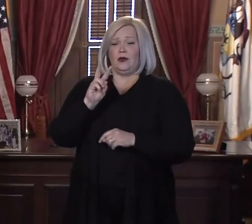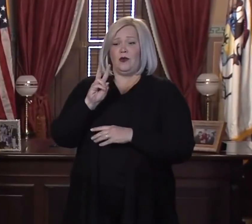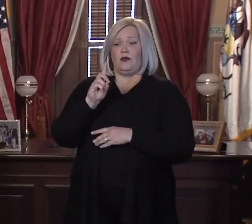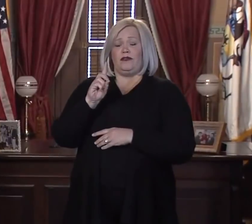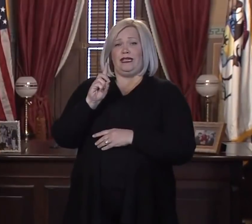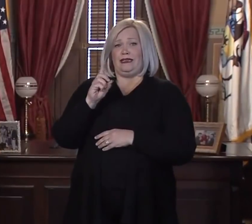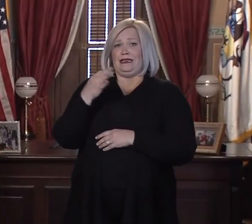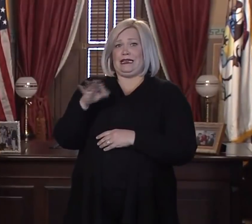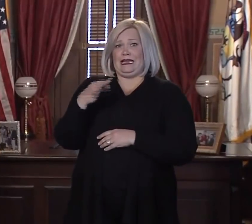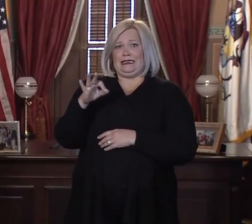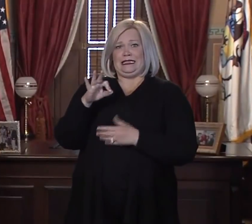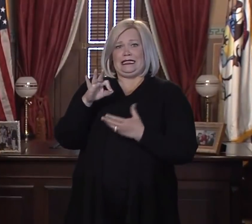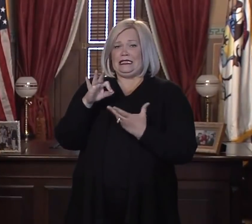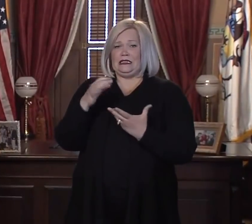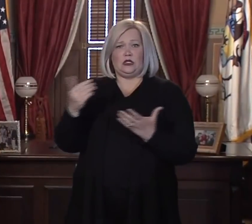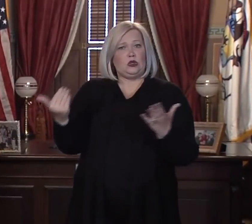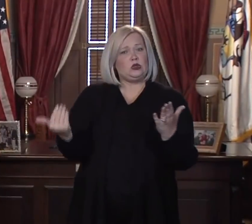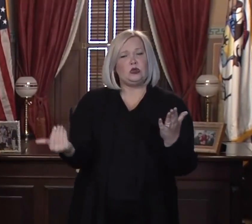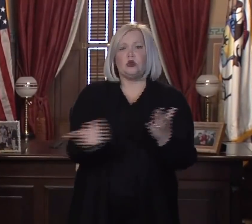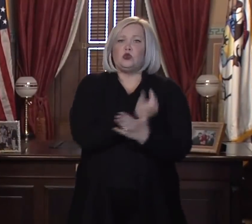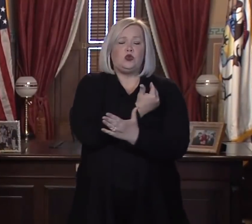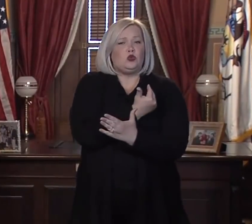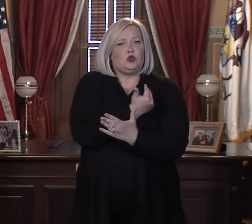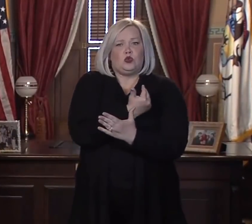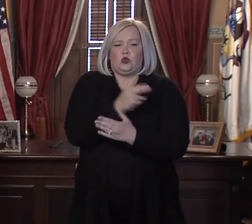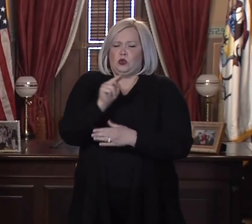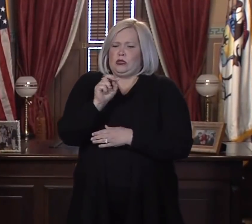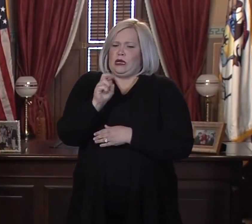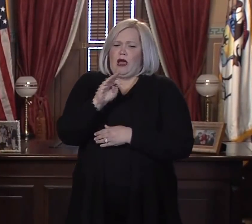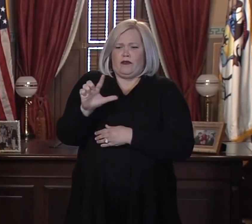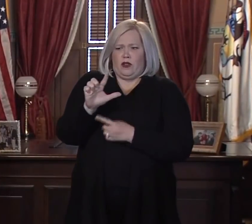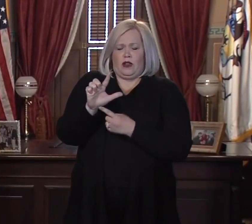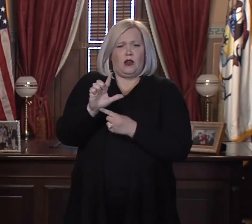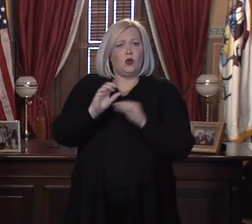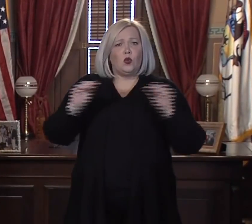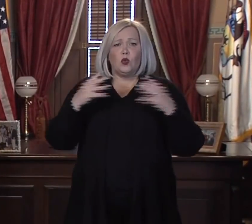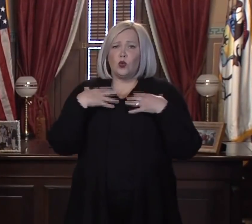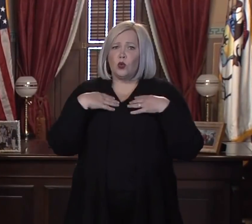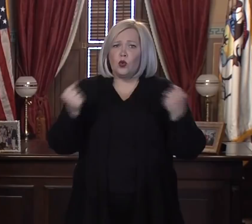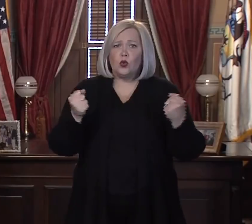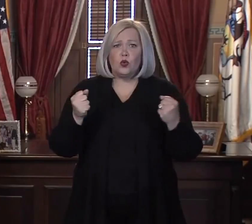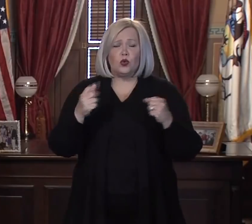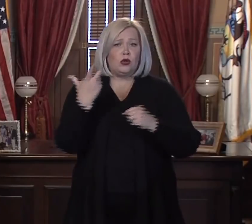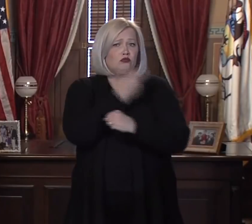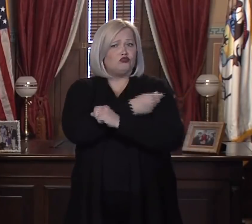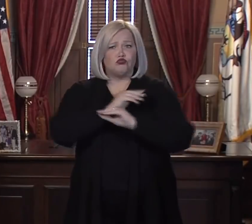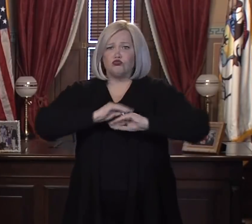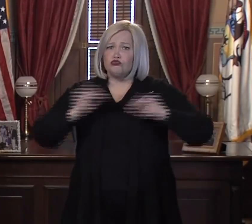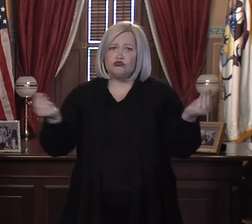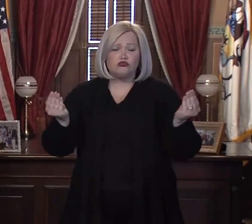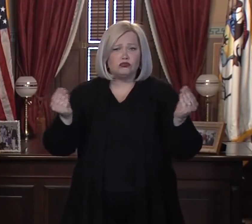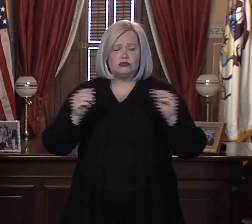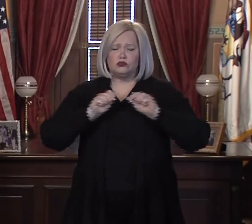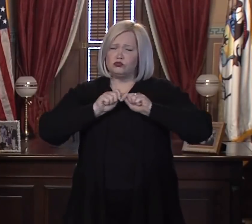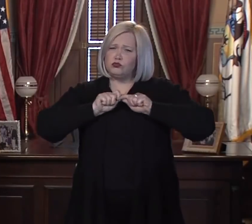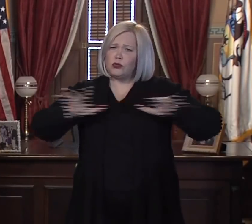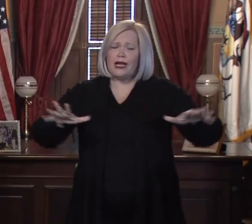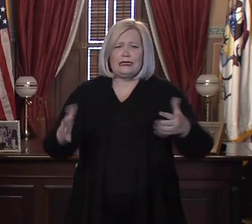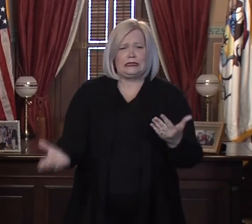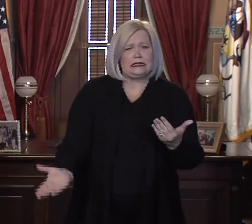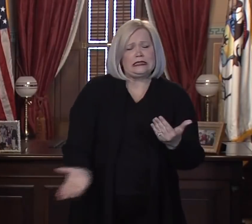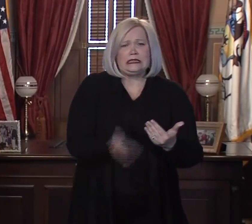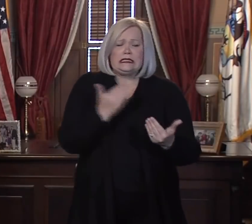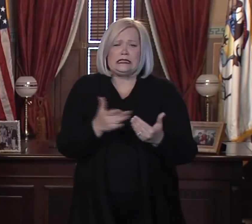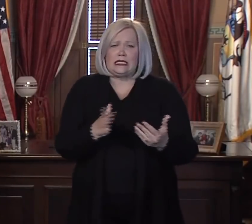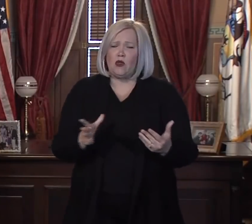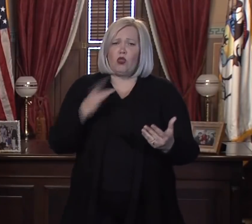virus, and that means it's brand new. There's no cure, there's no vaccine, it's highly contagious, it's deadly. You can have